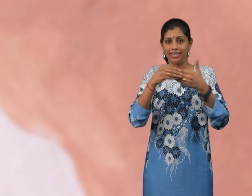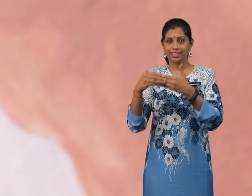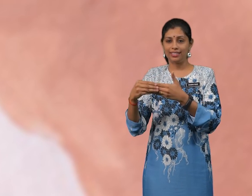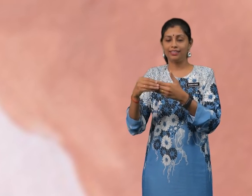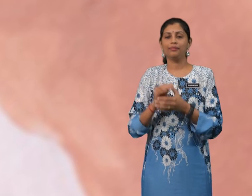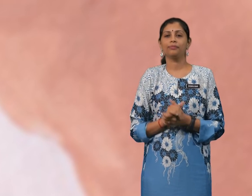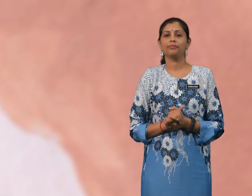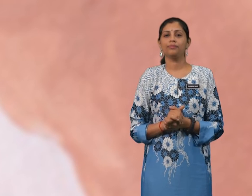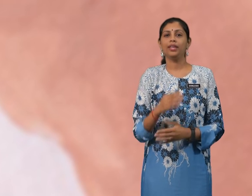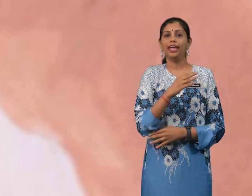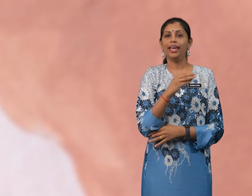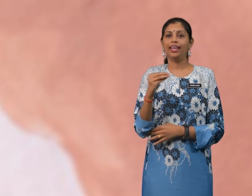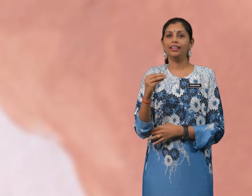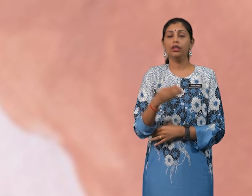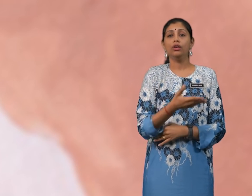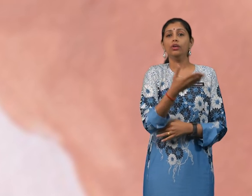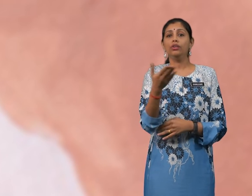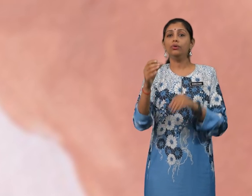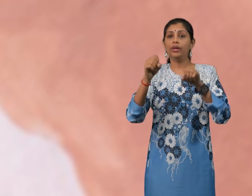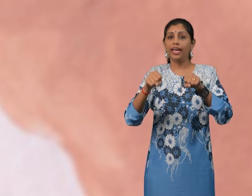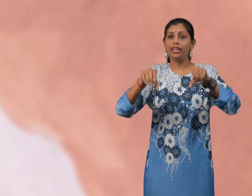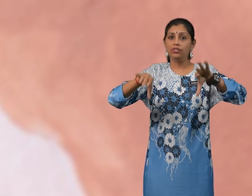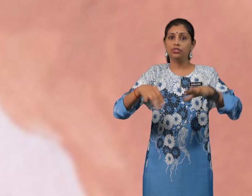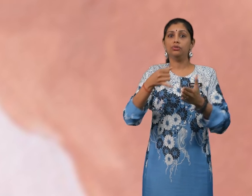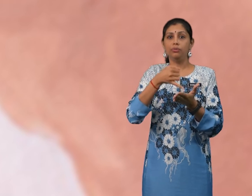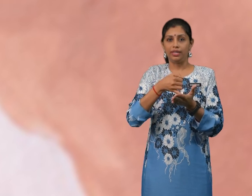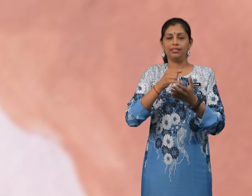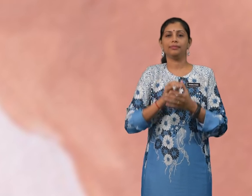guide, and you can do it.